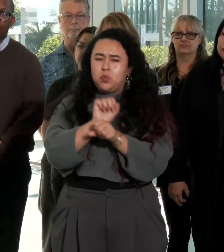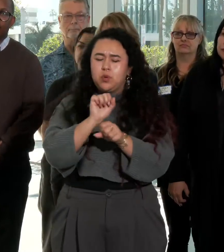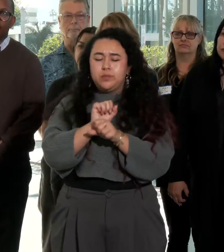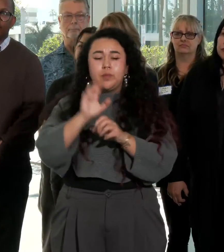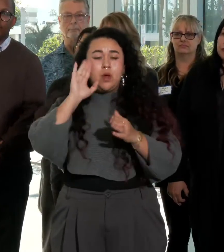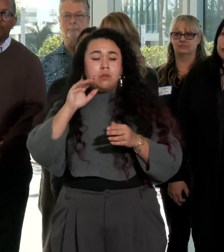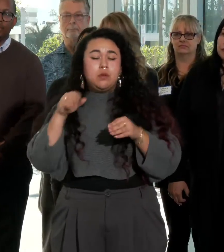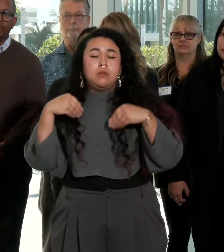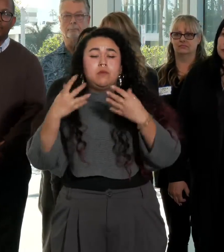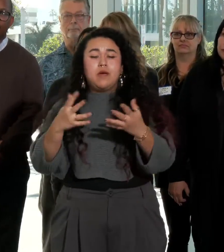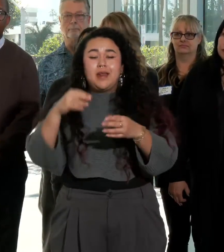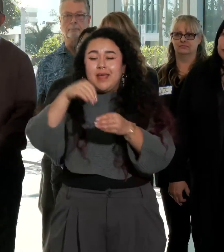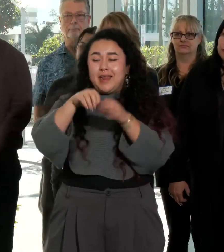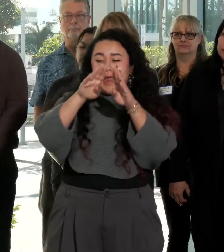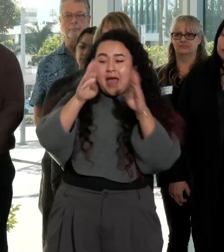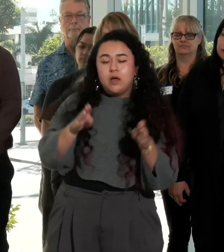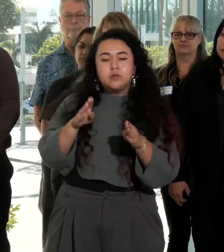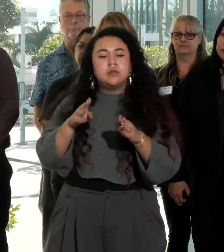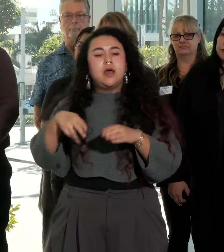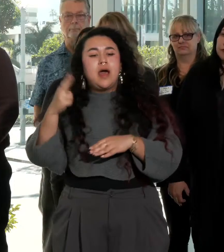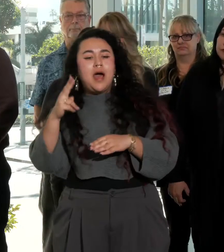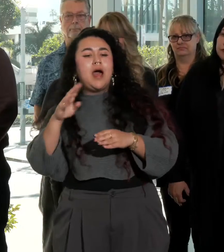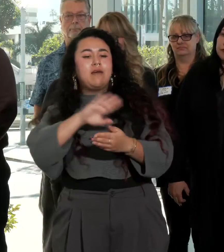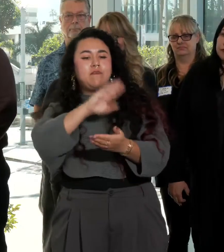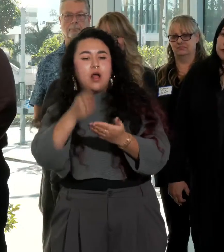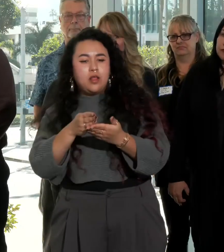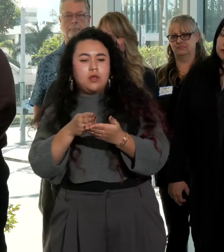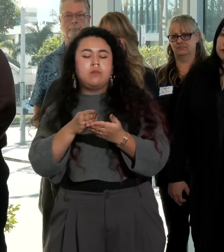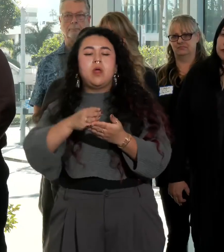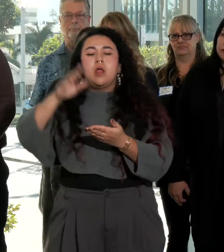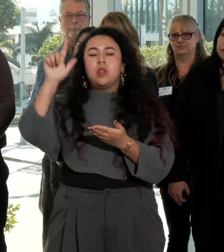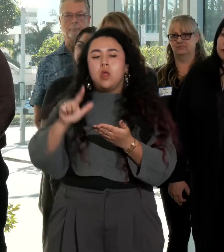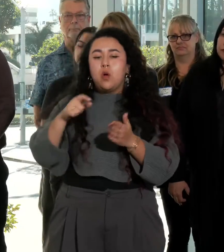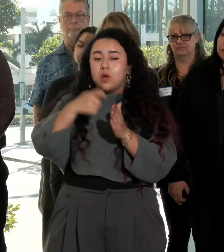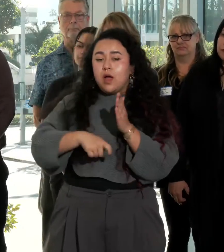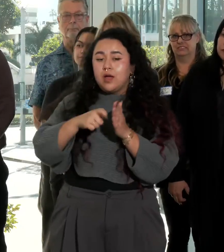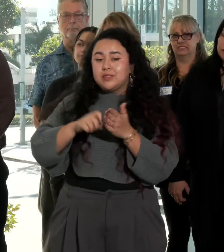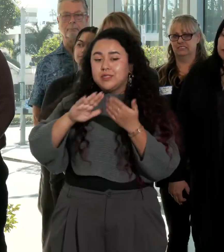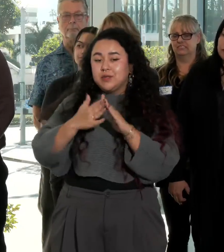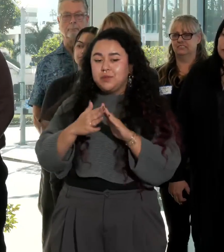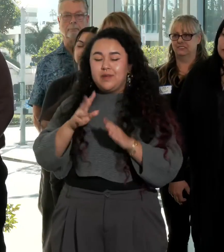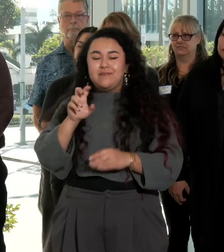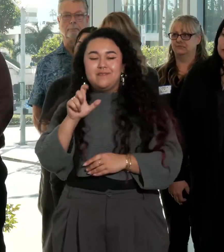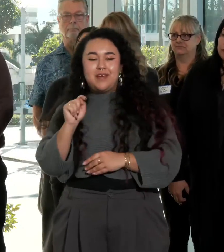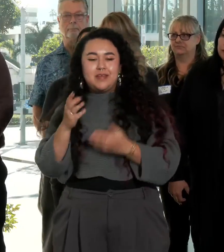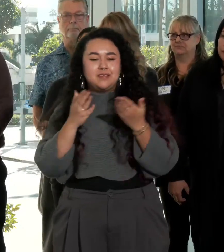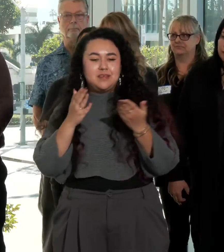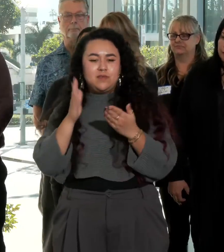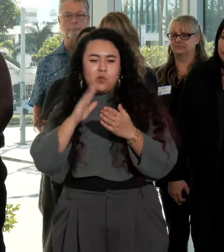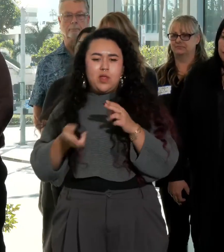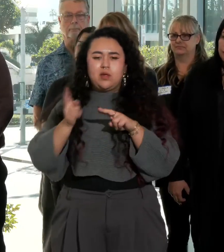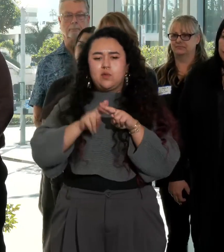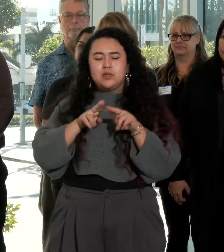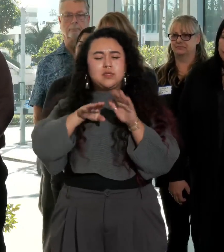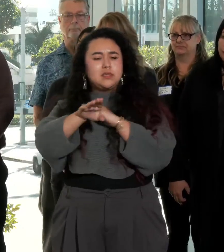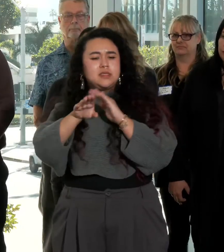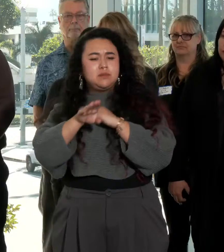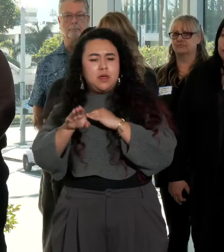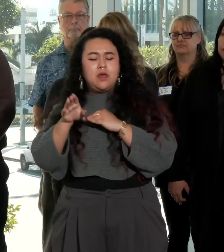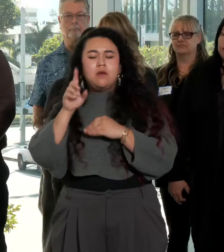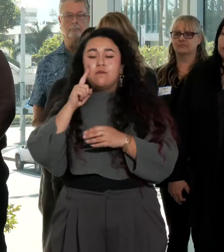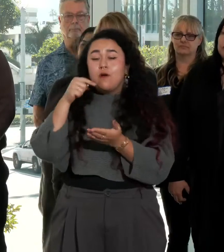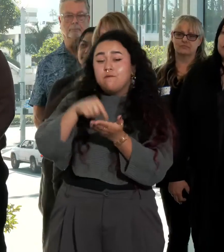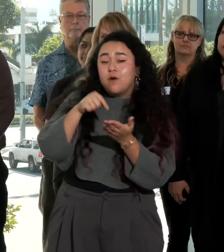high-volume, high-quality, and low-cost community veterinary service. This will increase accessibility